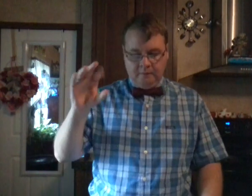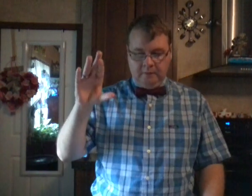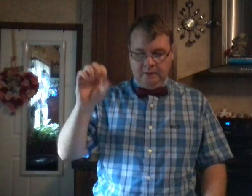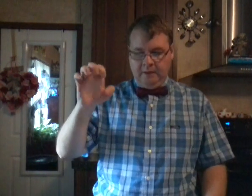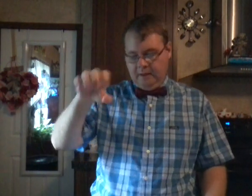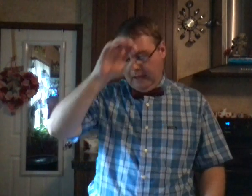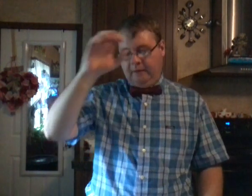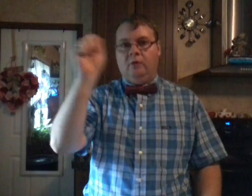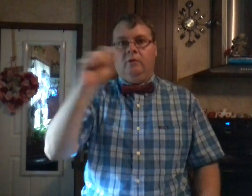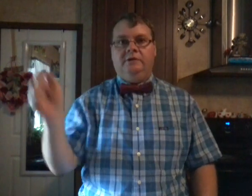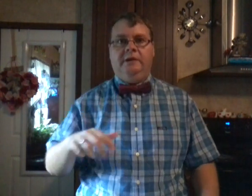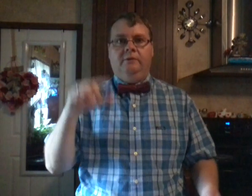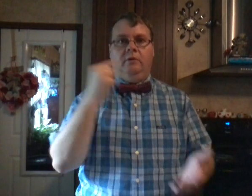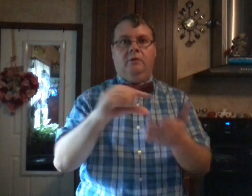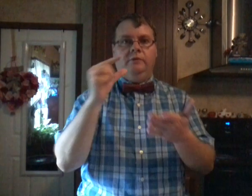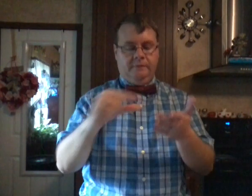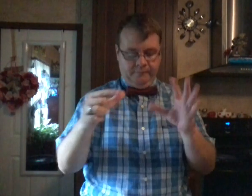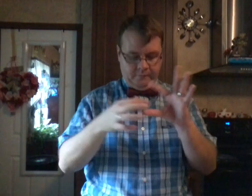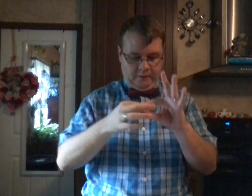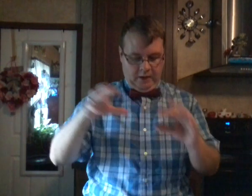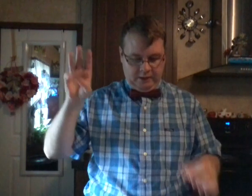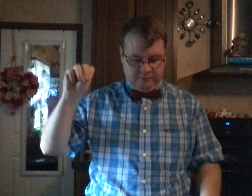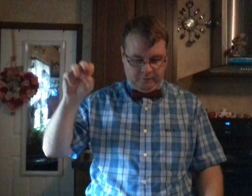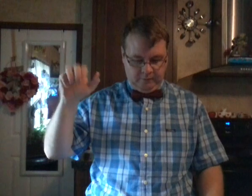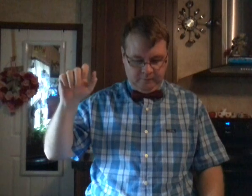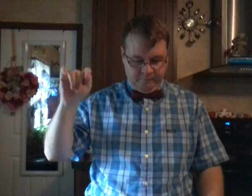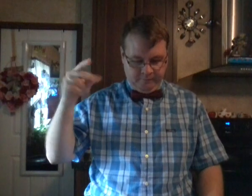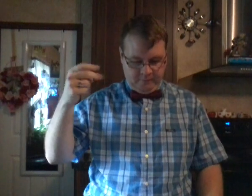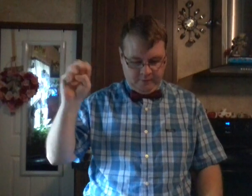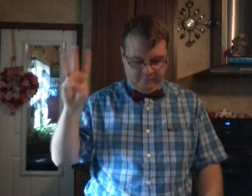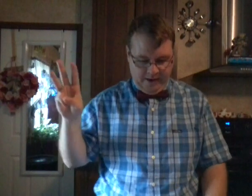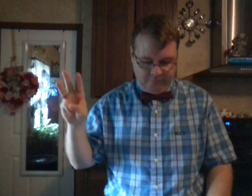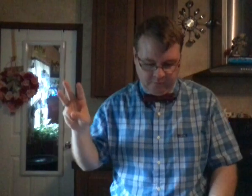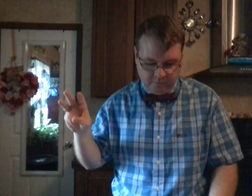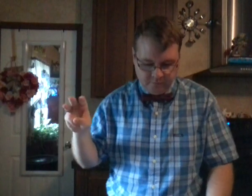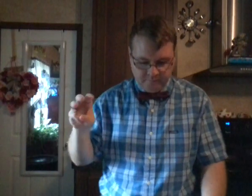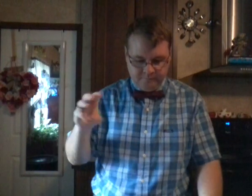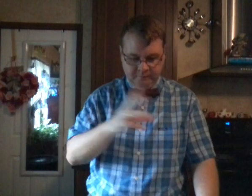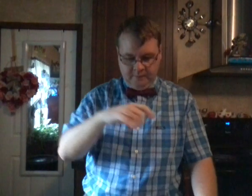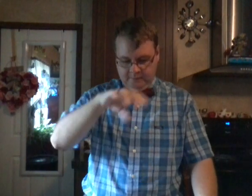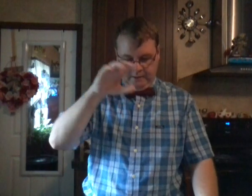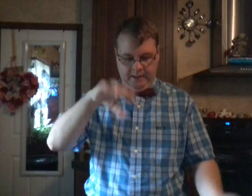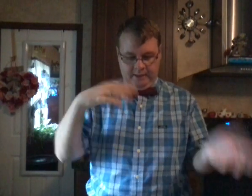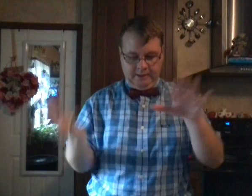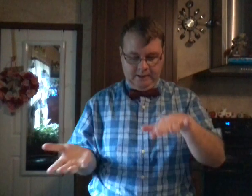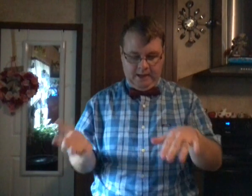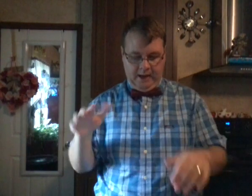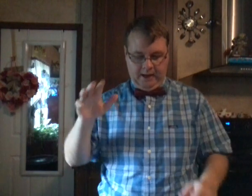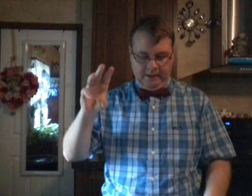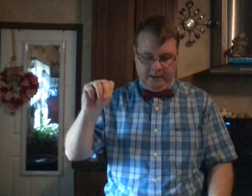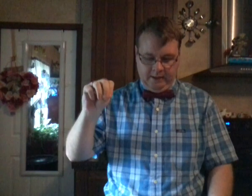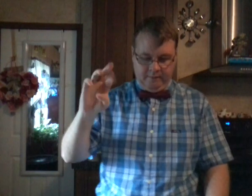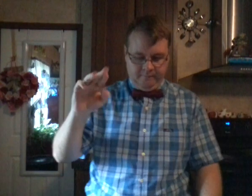And of course, he wrote the Gospel of Matthew, and he died a